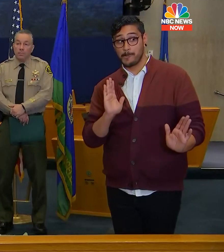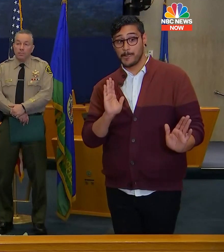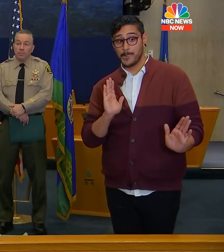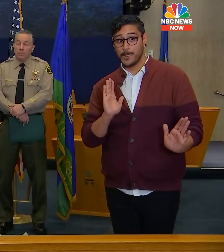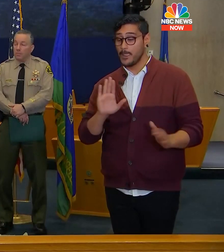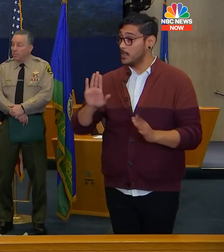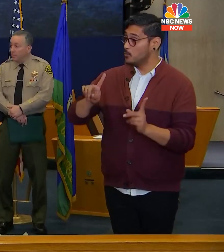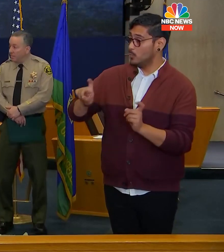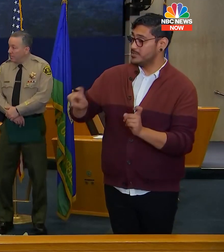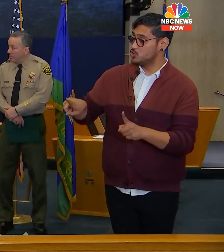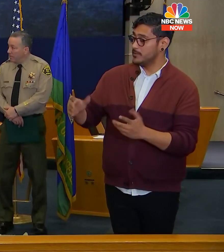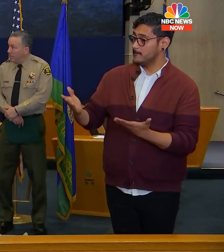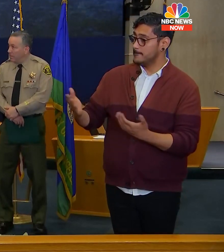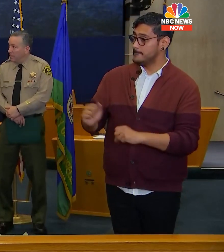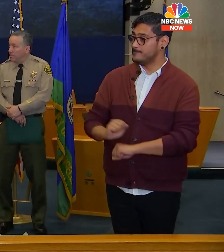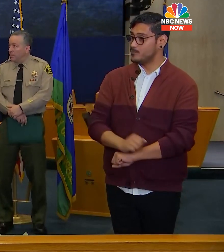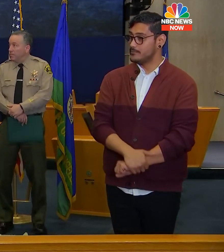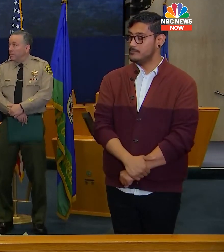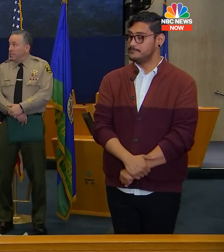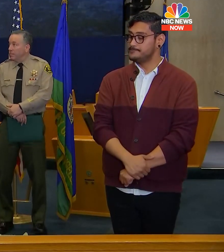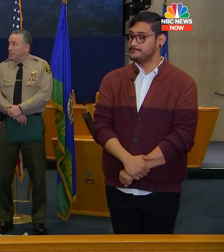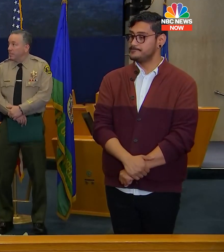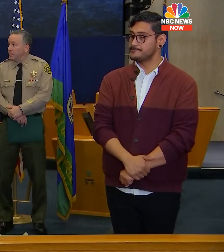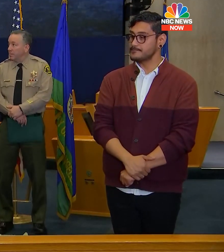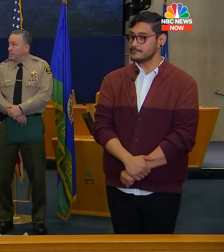Please proceed with your question.